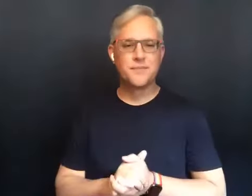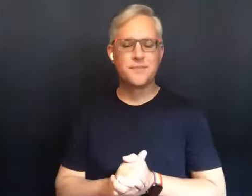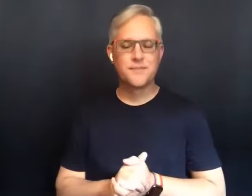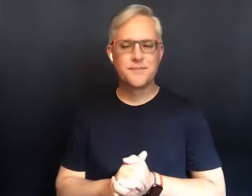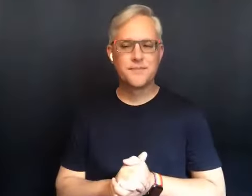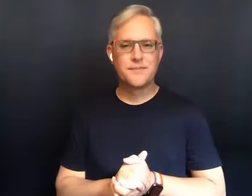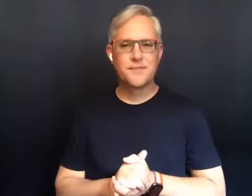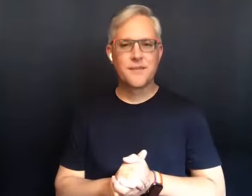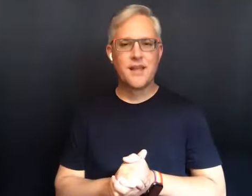So